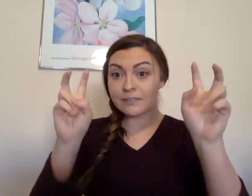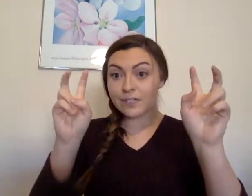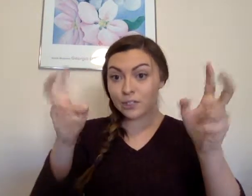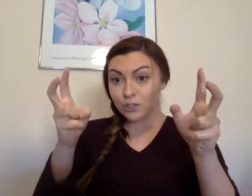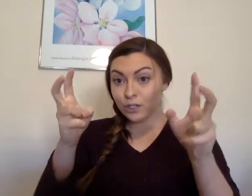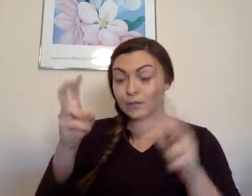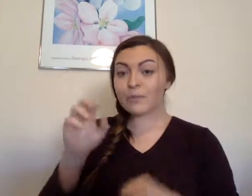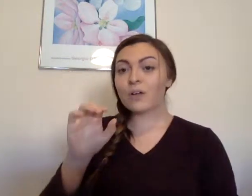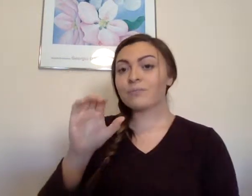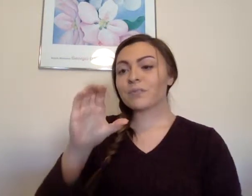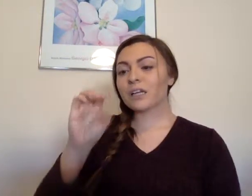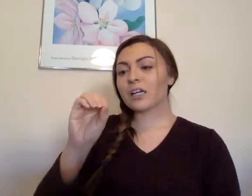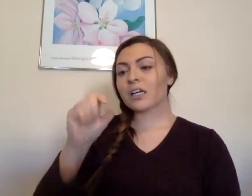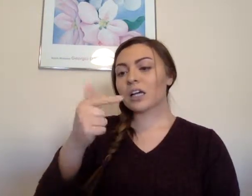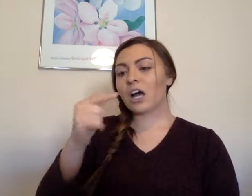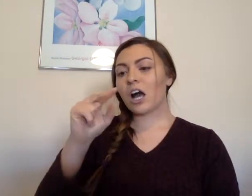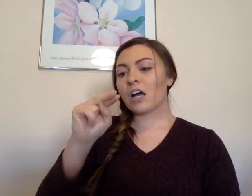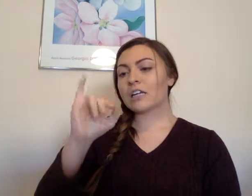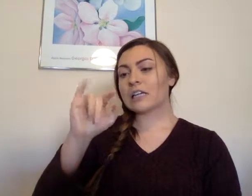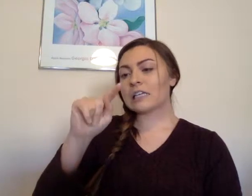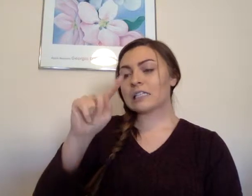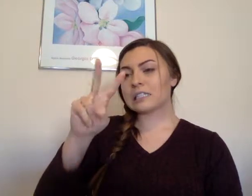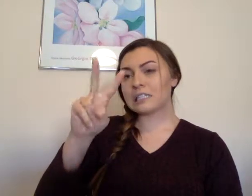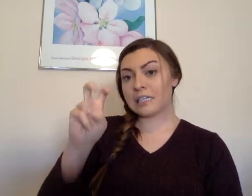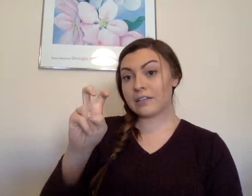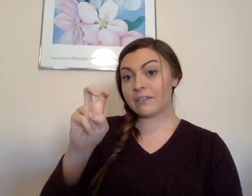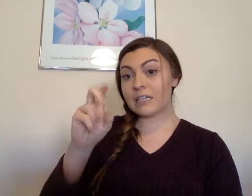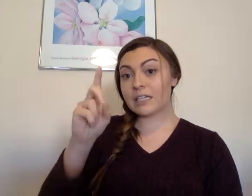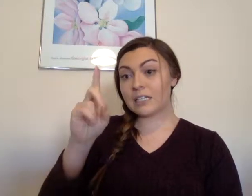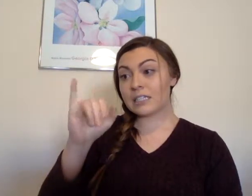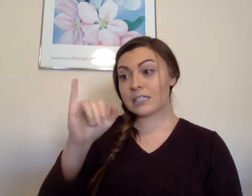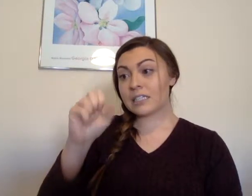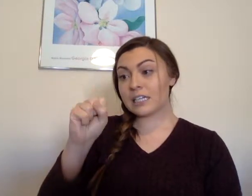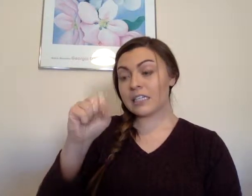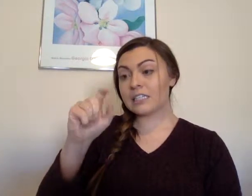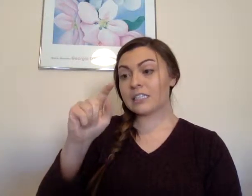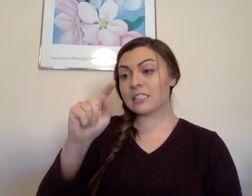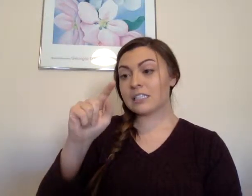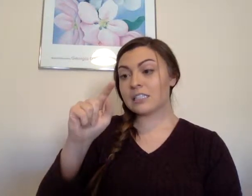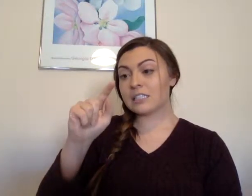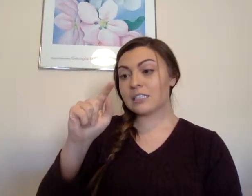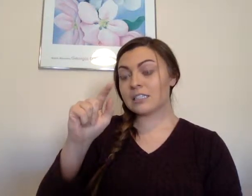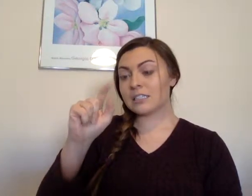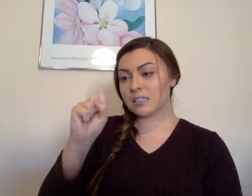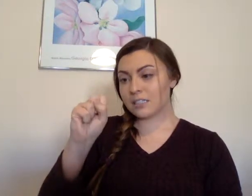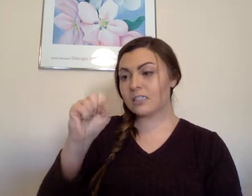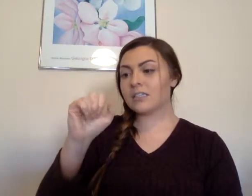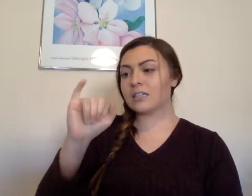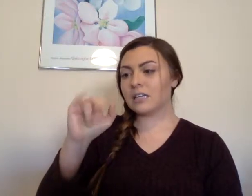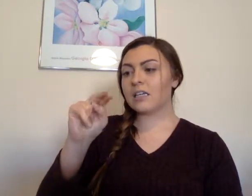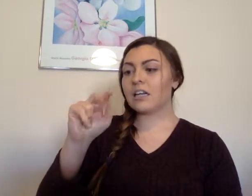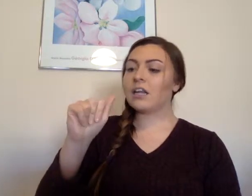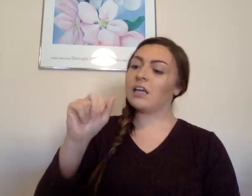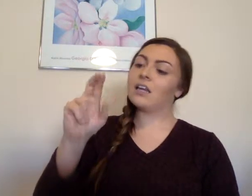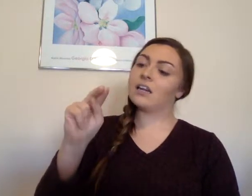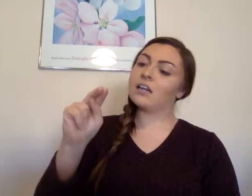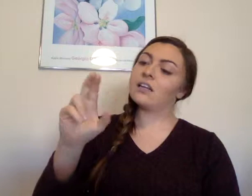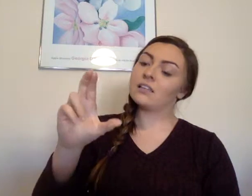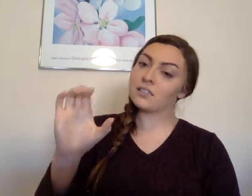dissonance. Now, cognitive dissonance states that we cannot hold on to two conflicting ideas without